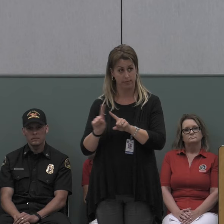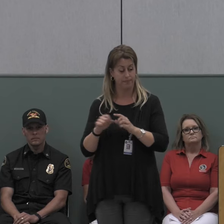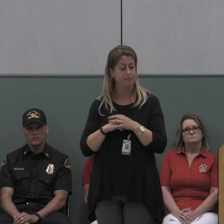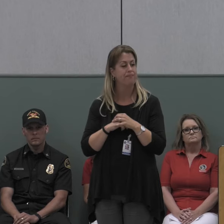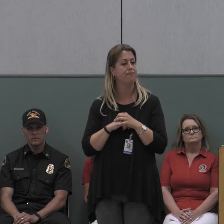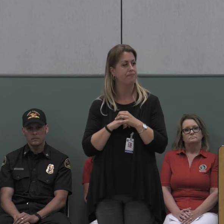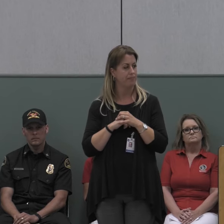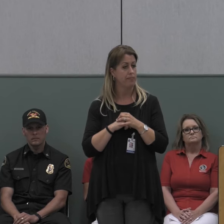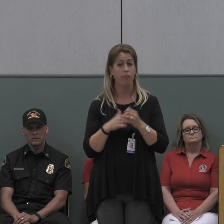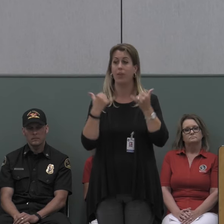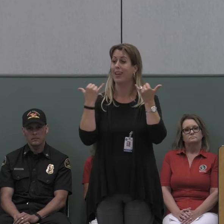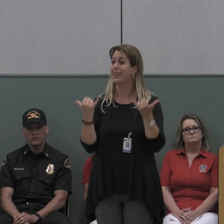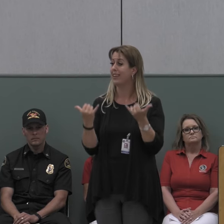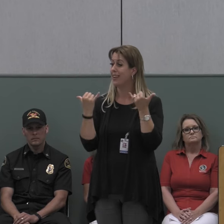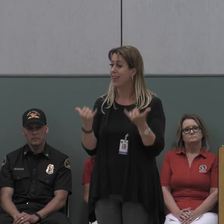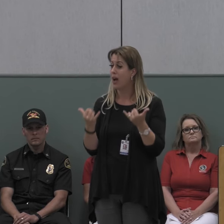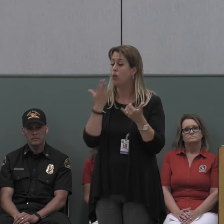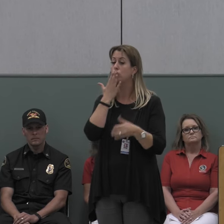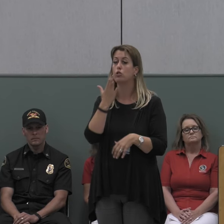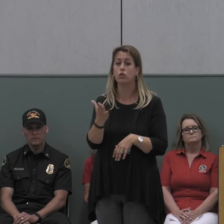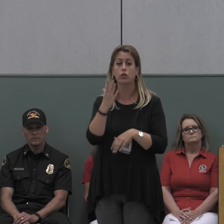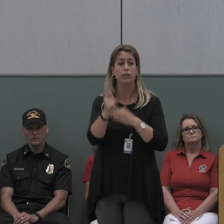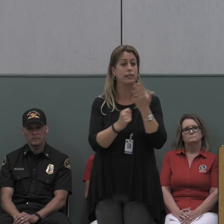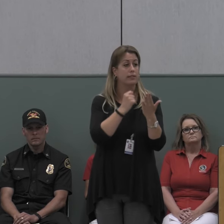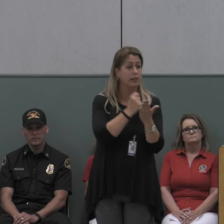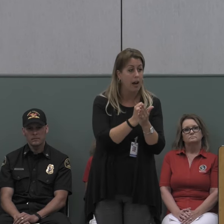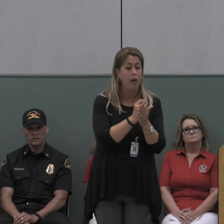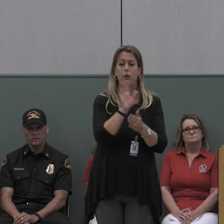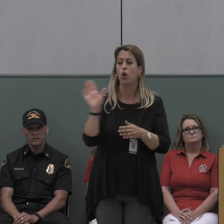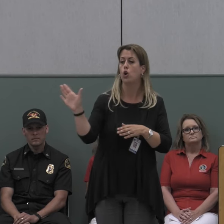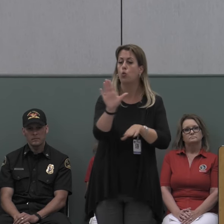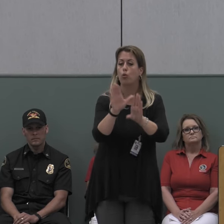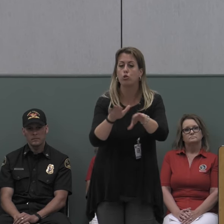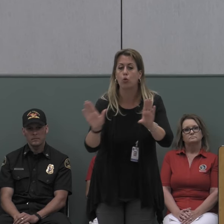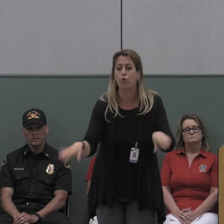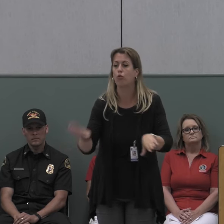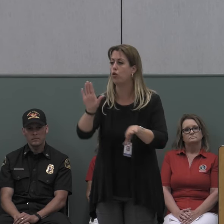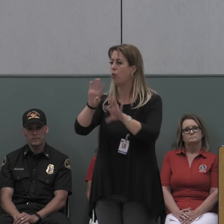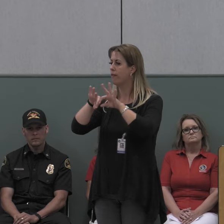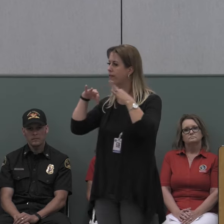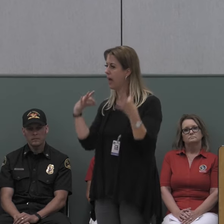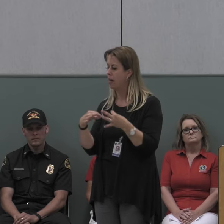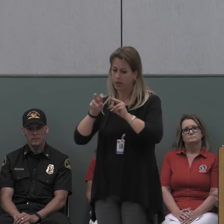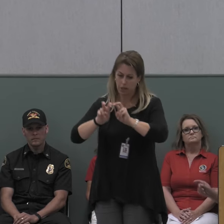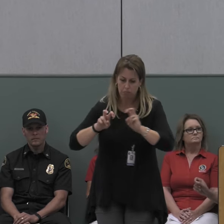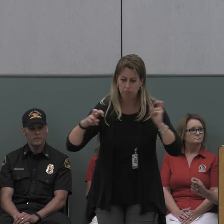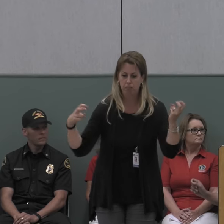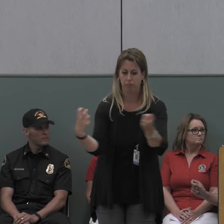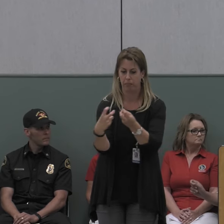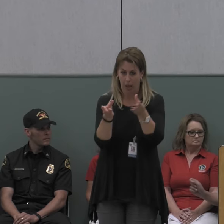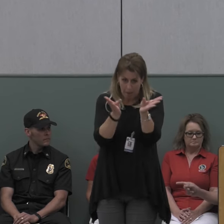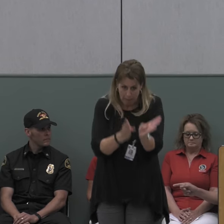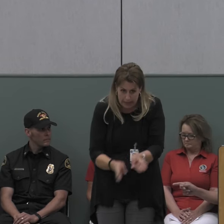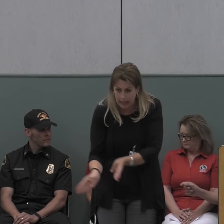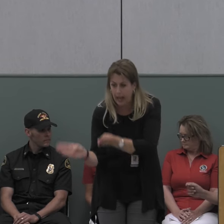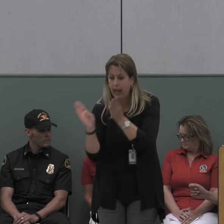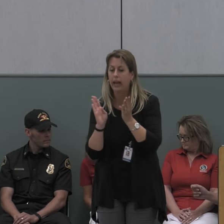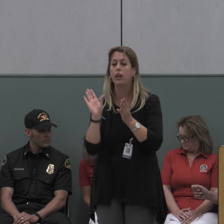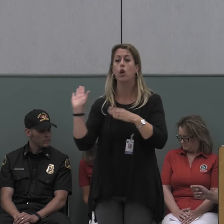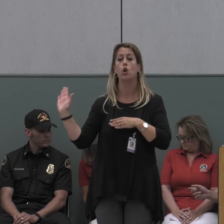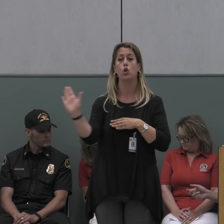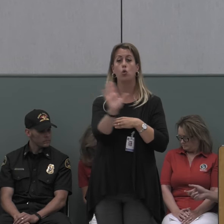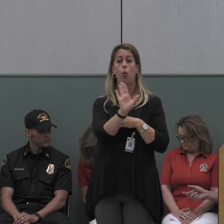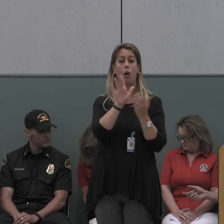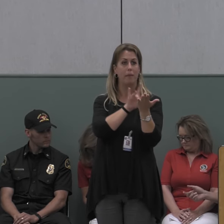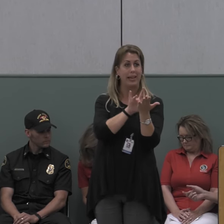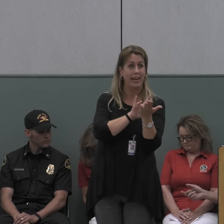now's a good time to sit down your children, your family members, make a plan. Make sure you have your maintenance medication that